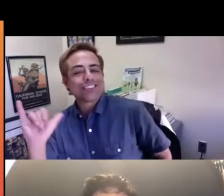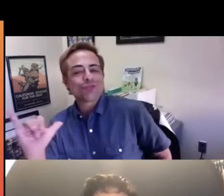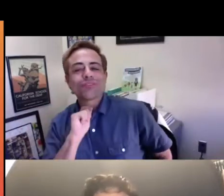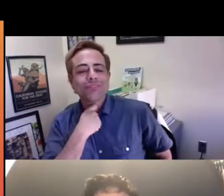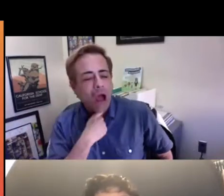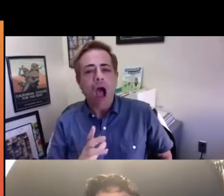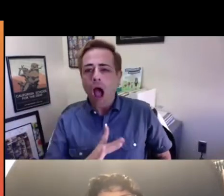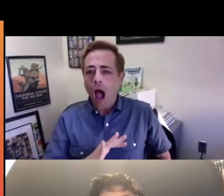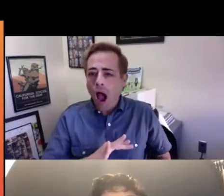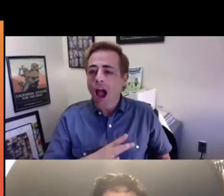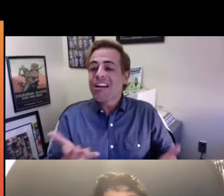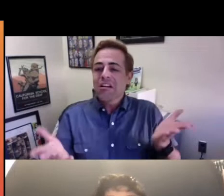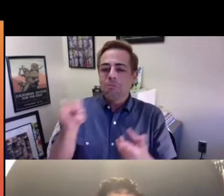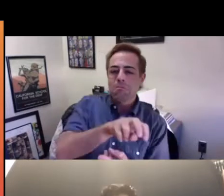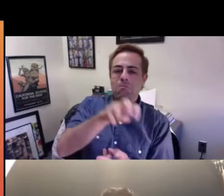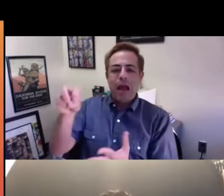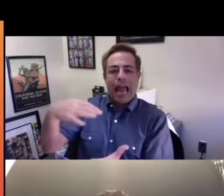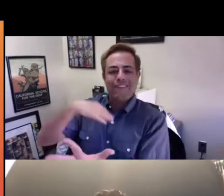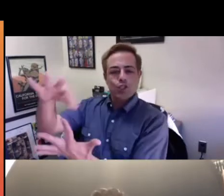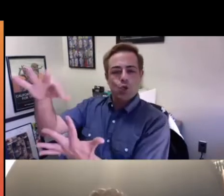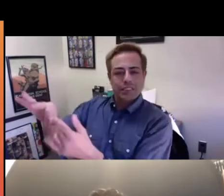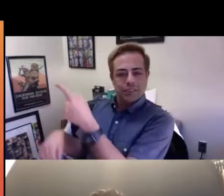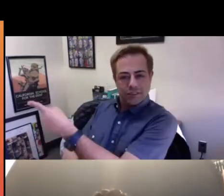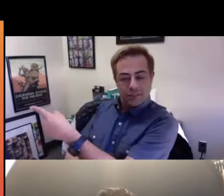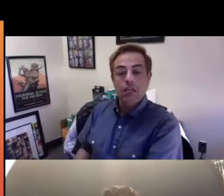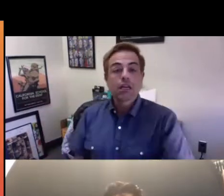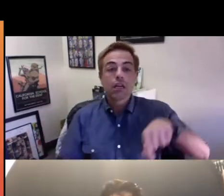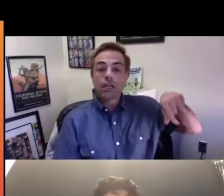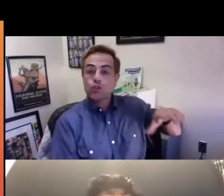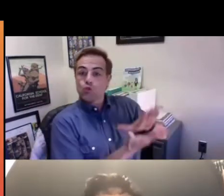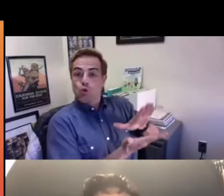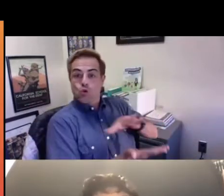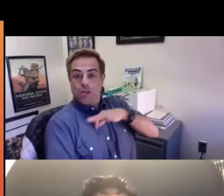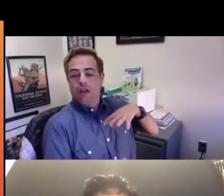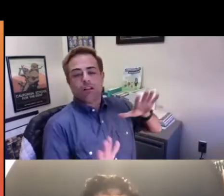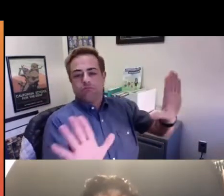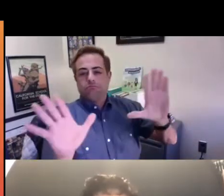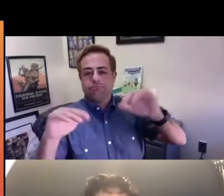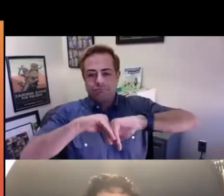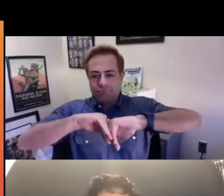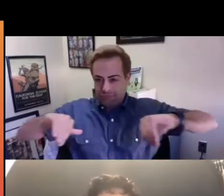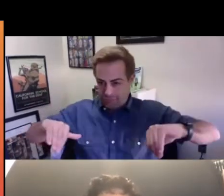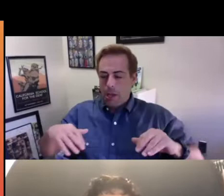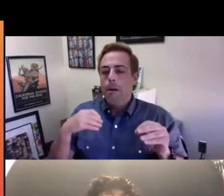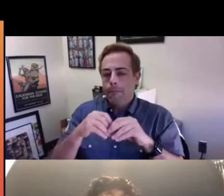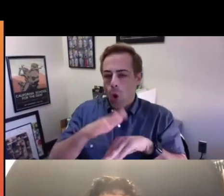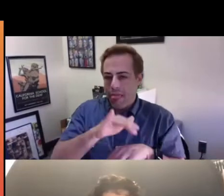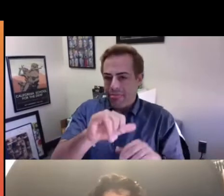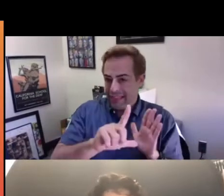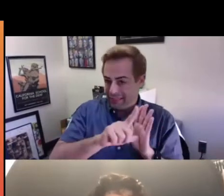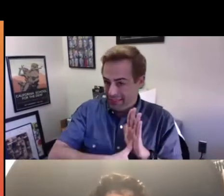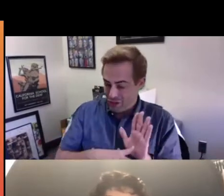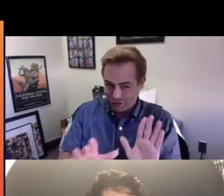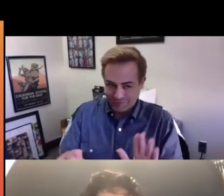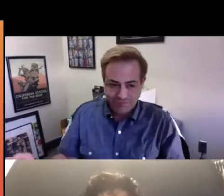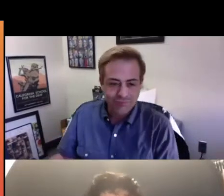so the parents can experience what it feels like to not use their voice and just use sign. And